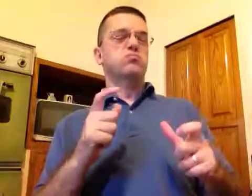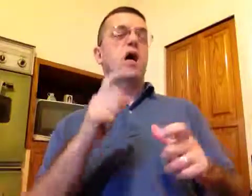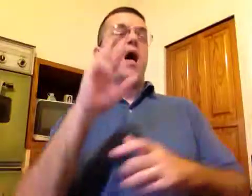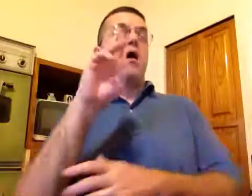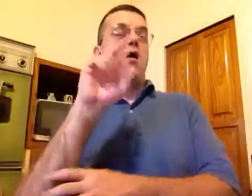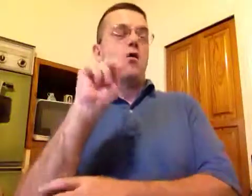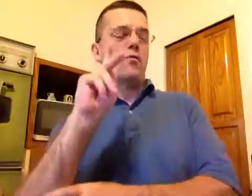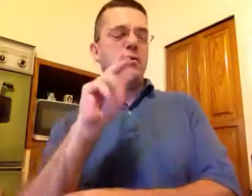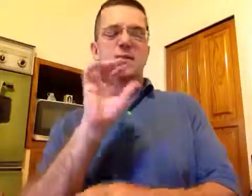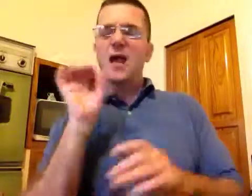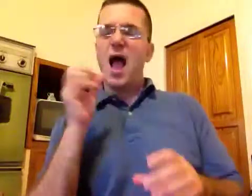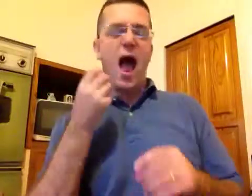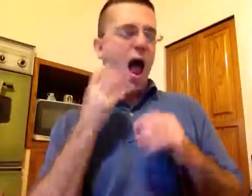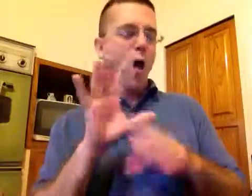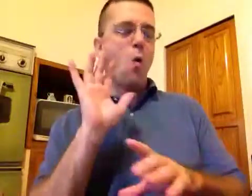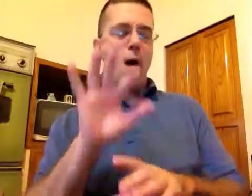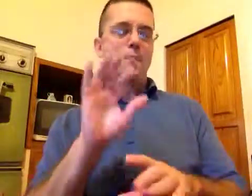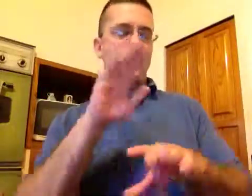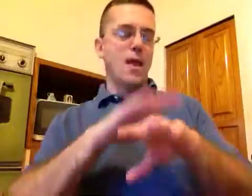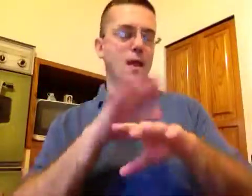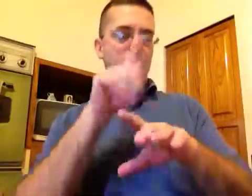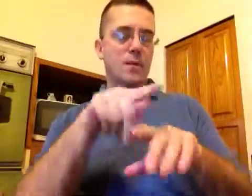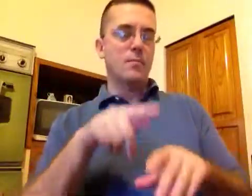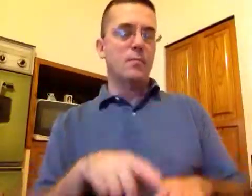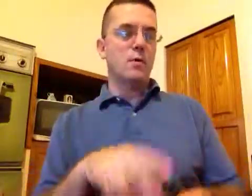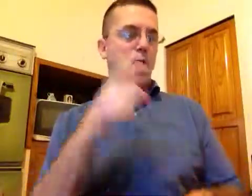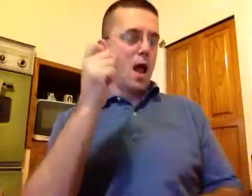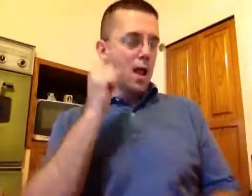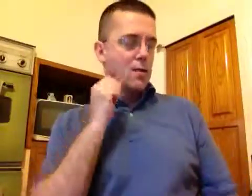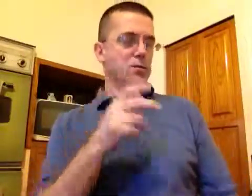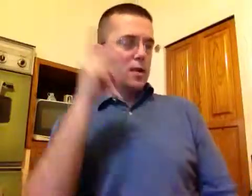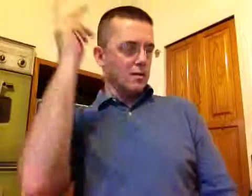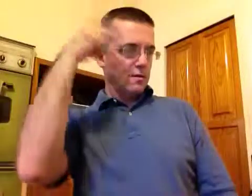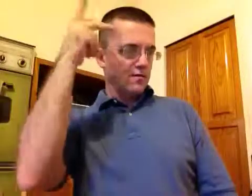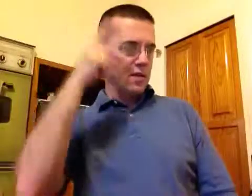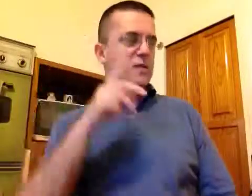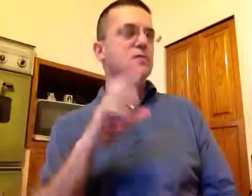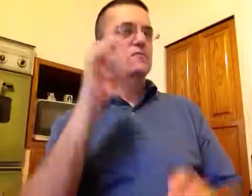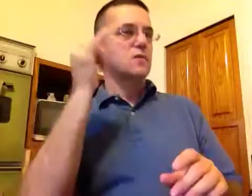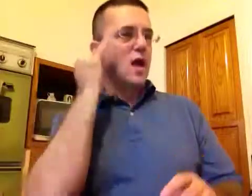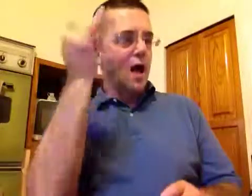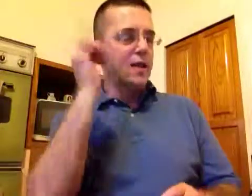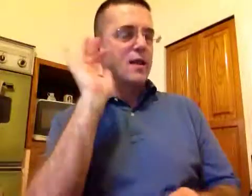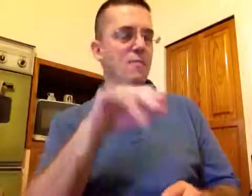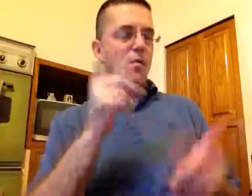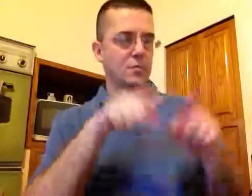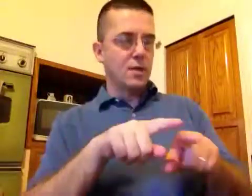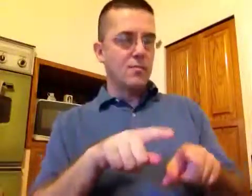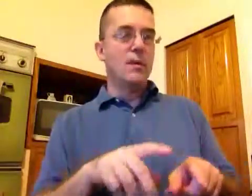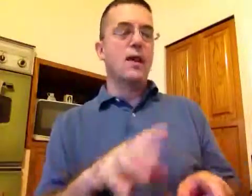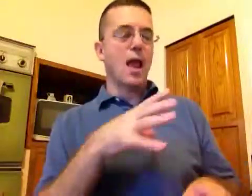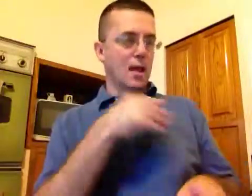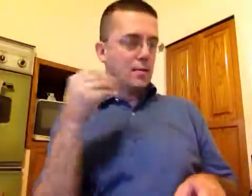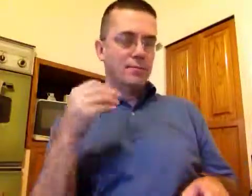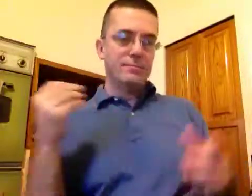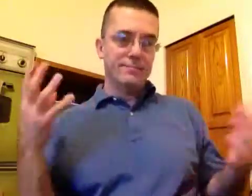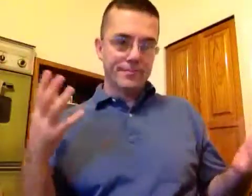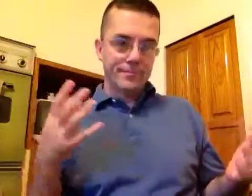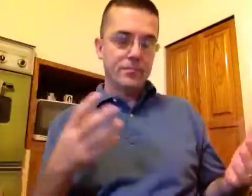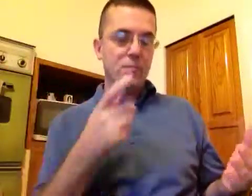I get the philosophical idea of where you stand on this. And, you're going to keep using them, and you make a lot of money, and you're a smart guy. It's not going to bankrupt you.